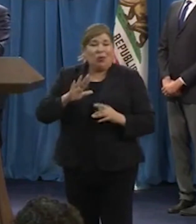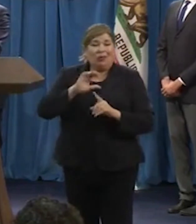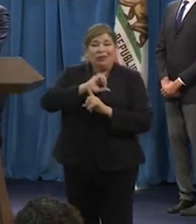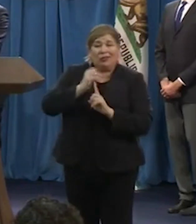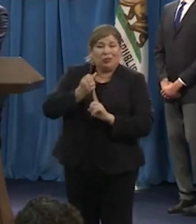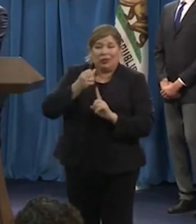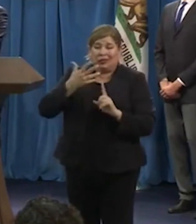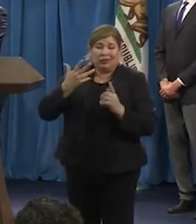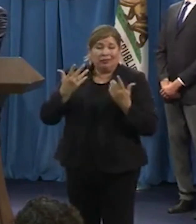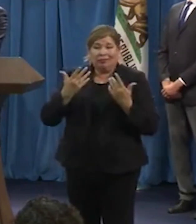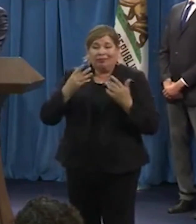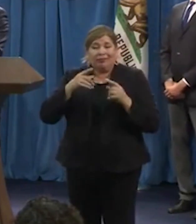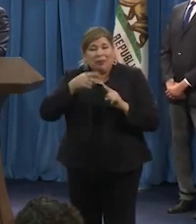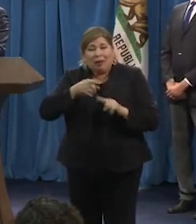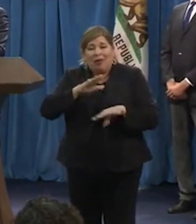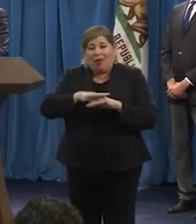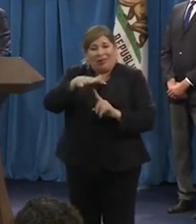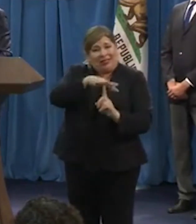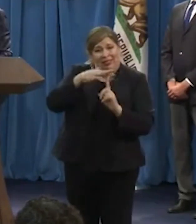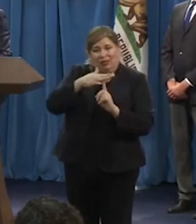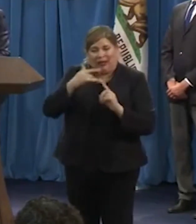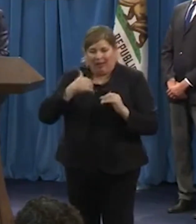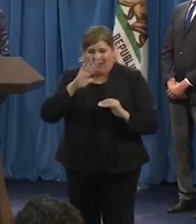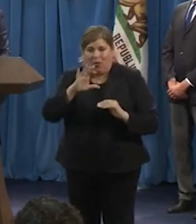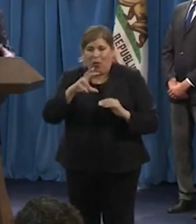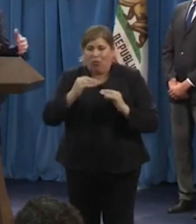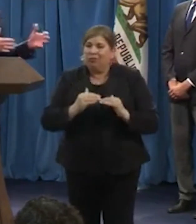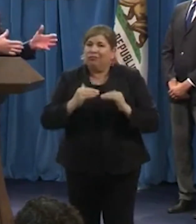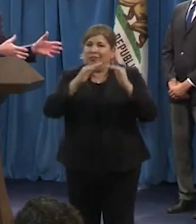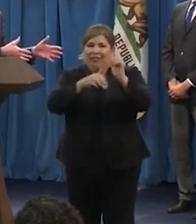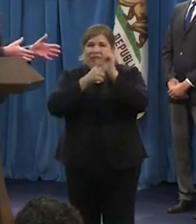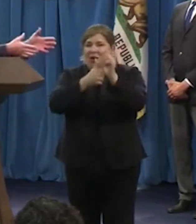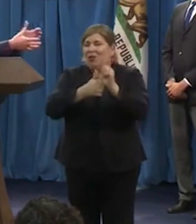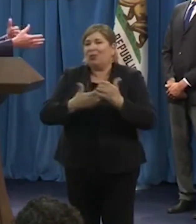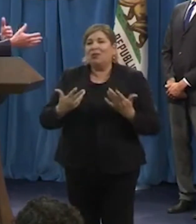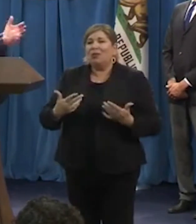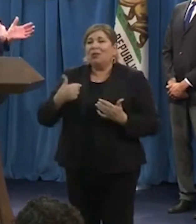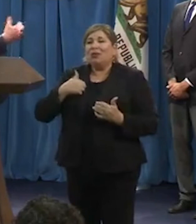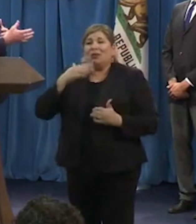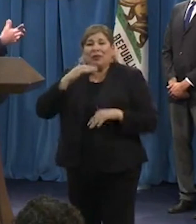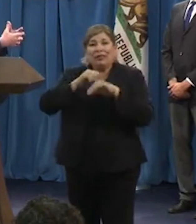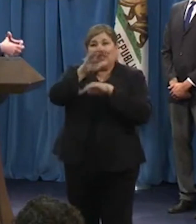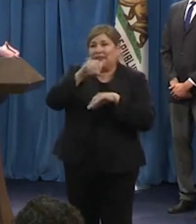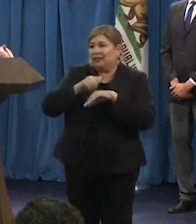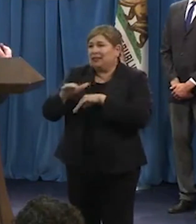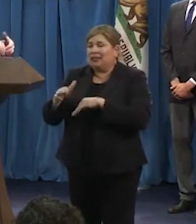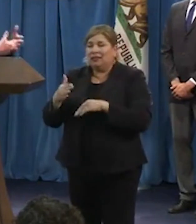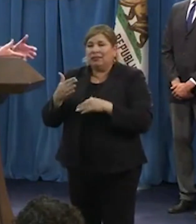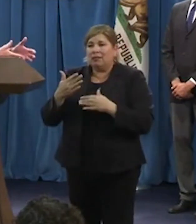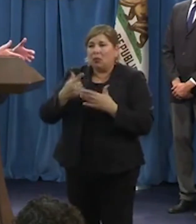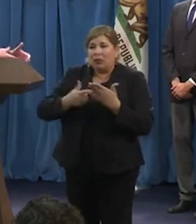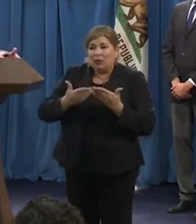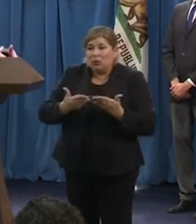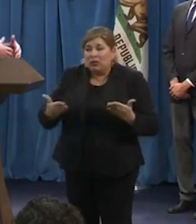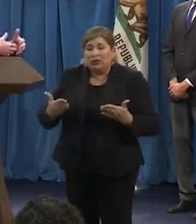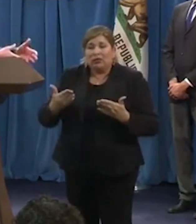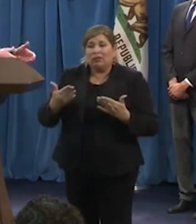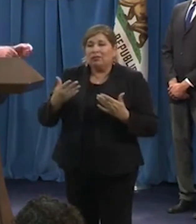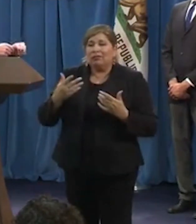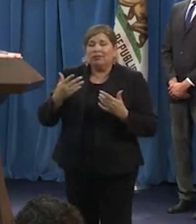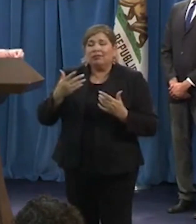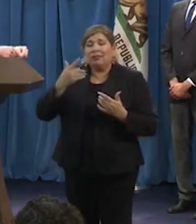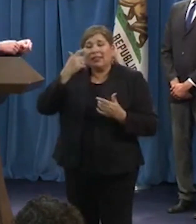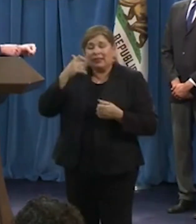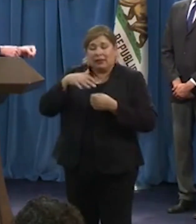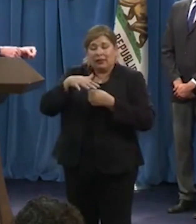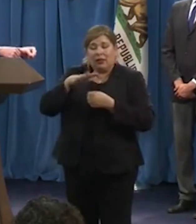we will have similar construct that is well established and resourced by personal relationships that, frankly, are more important